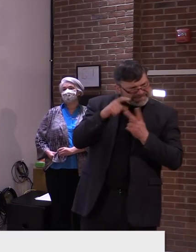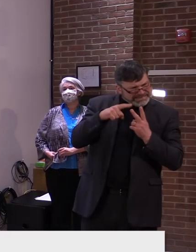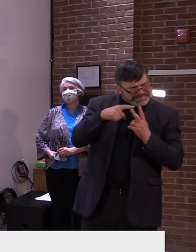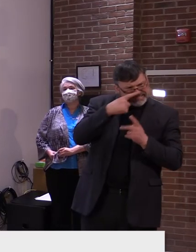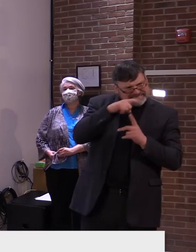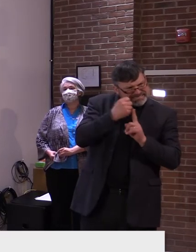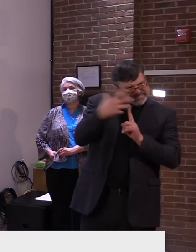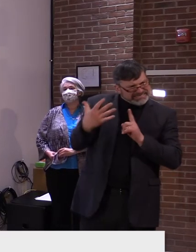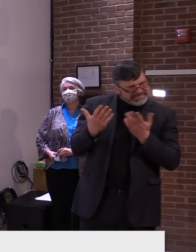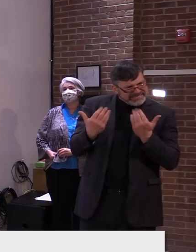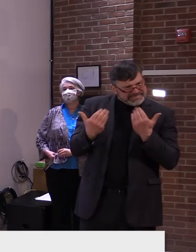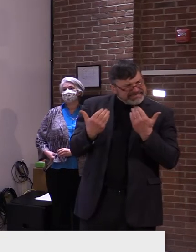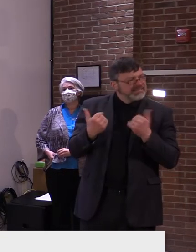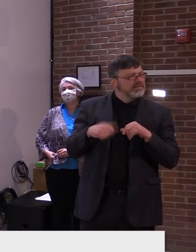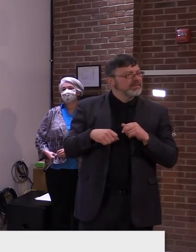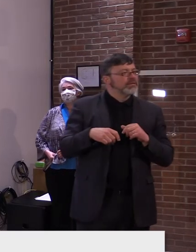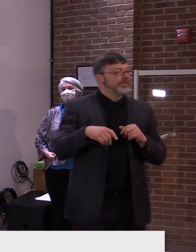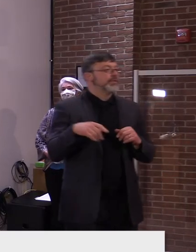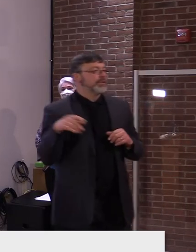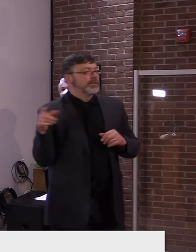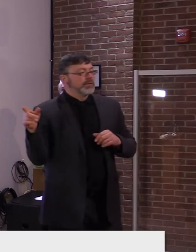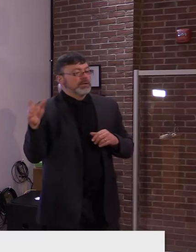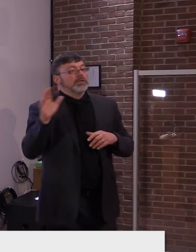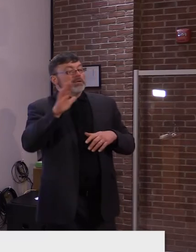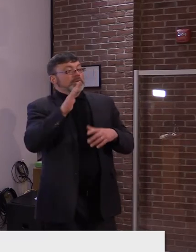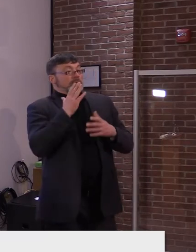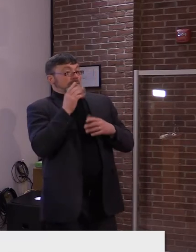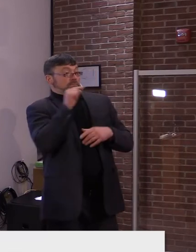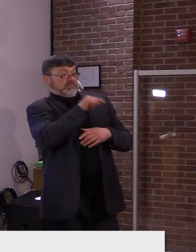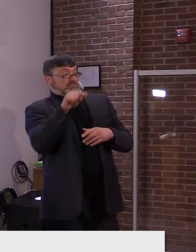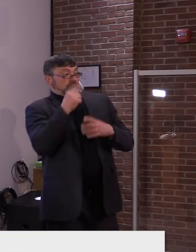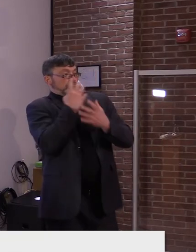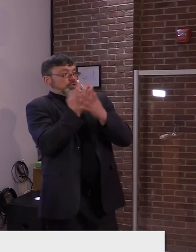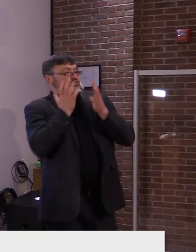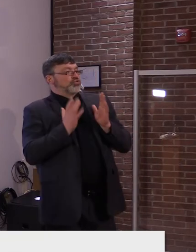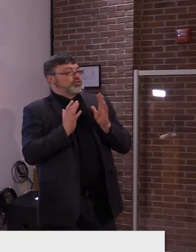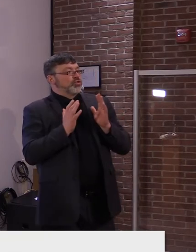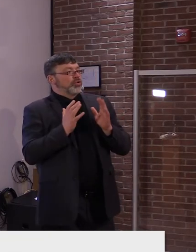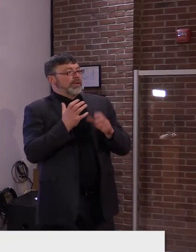there are some inmates that get what are called MAT, which is